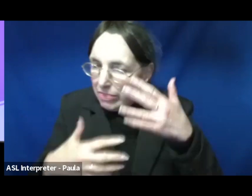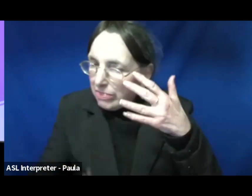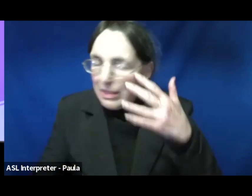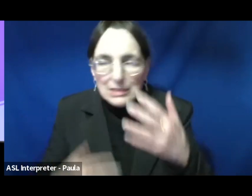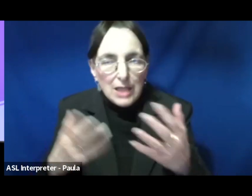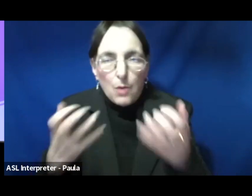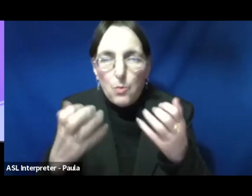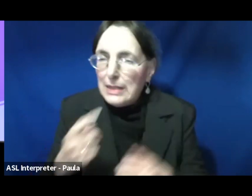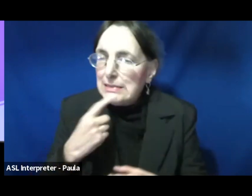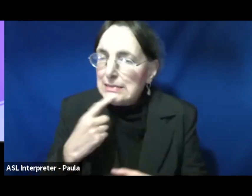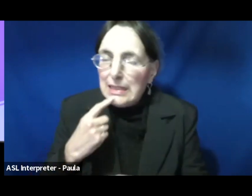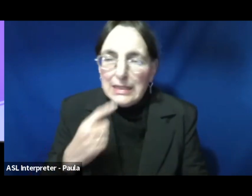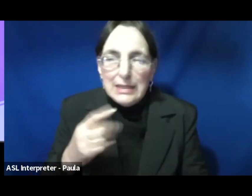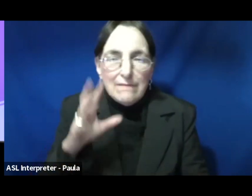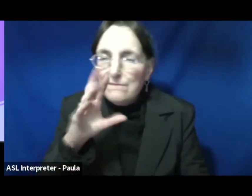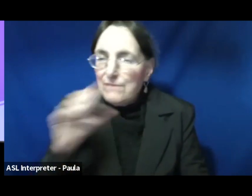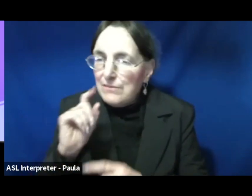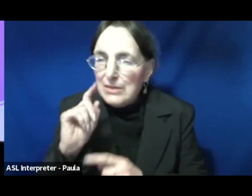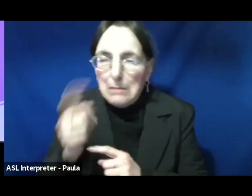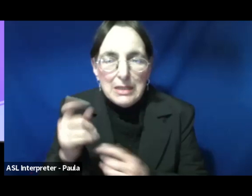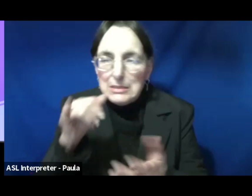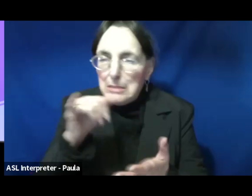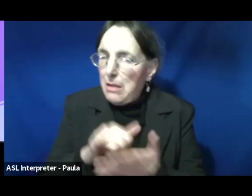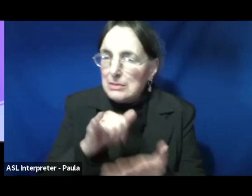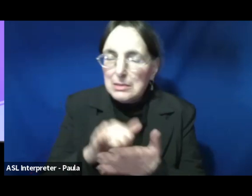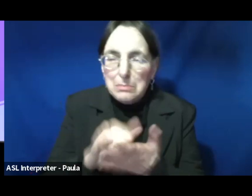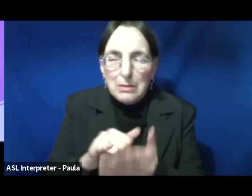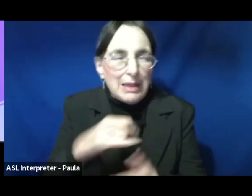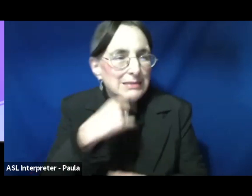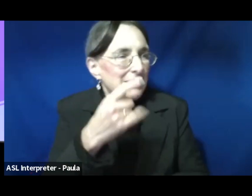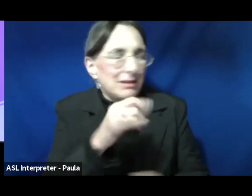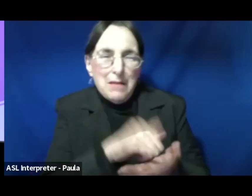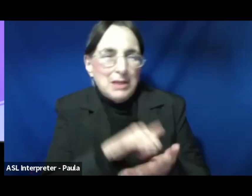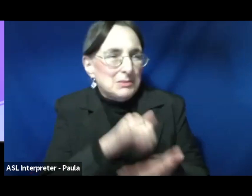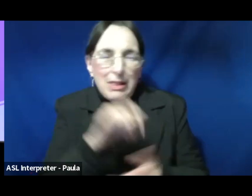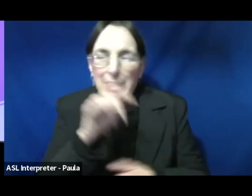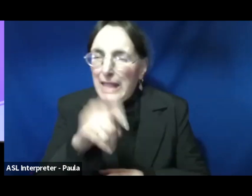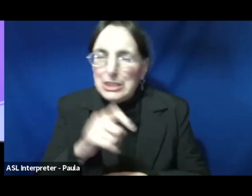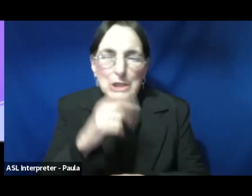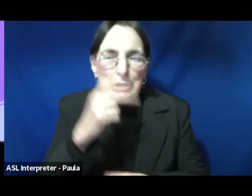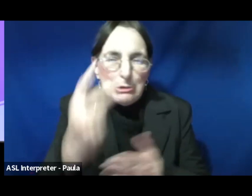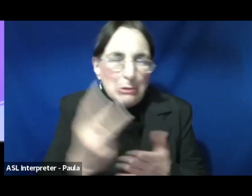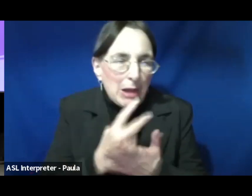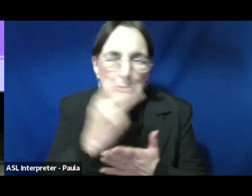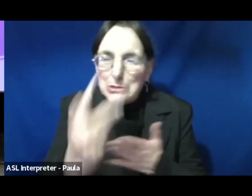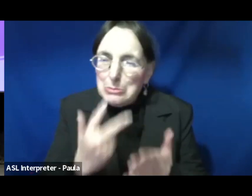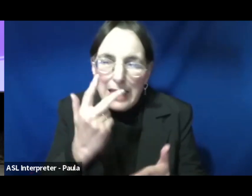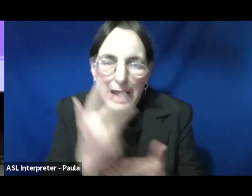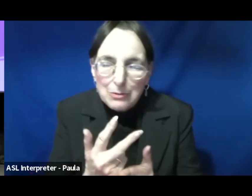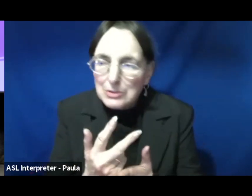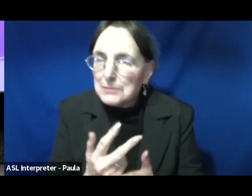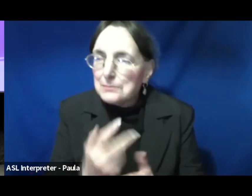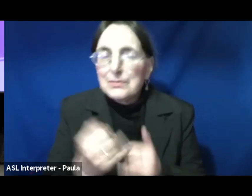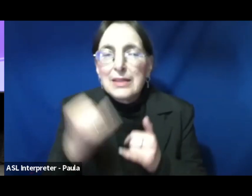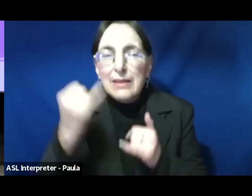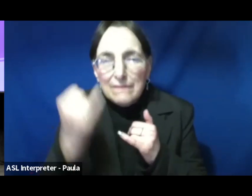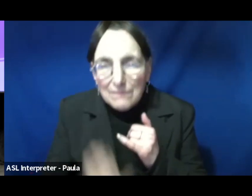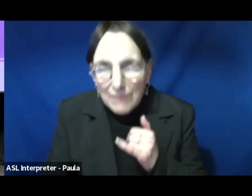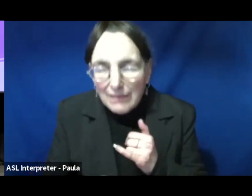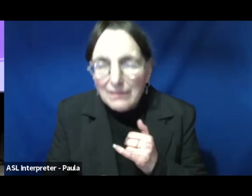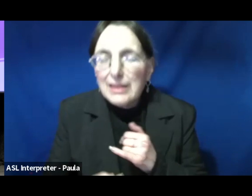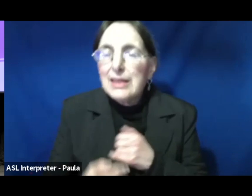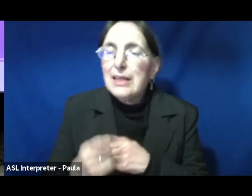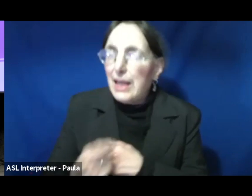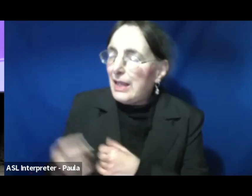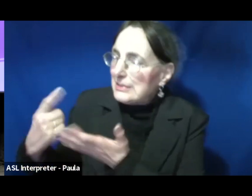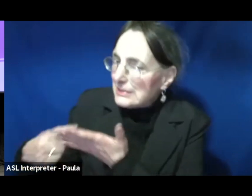do this. I need about 2 or 3 hours to put this together, right? And so finally I settled on something. I'll call Nikki and we'll chat and we'll talk